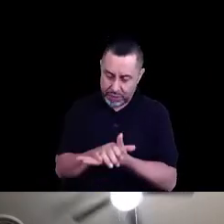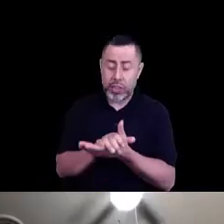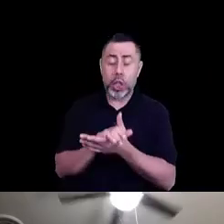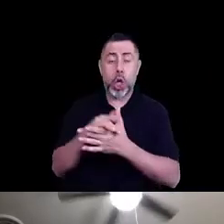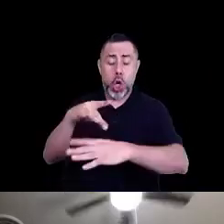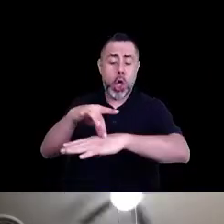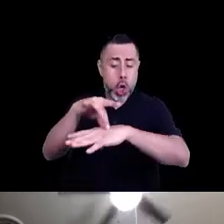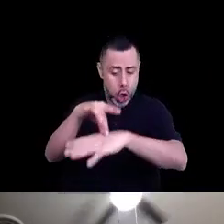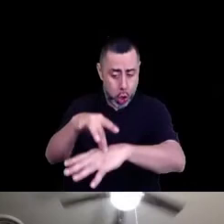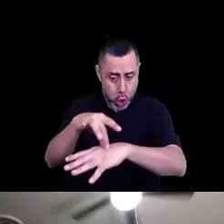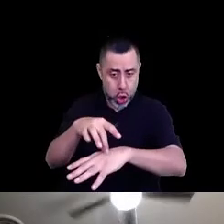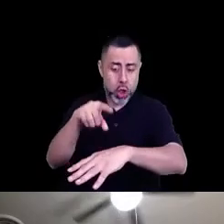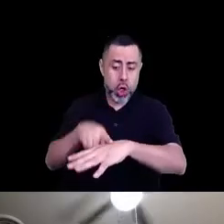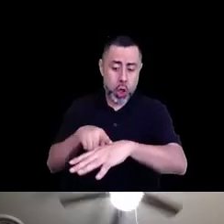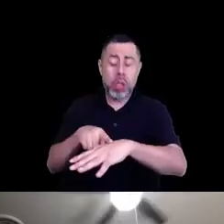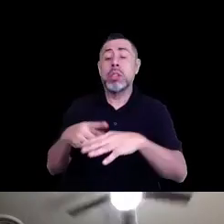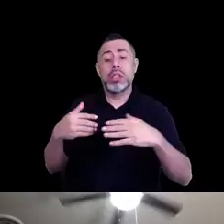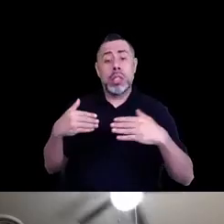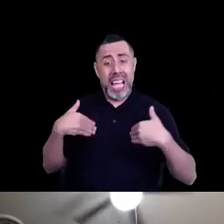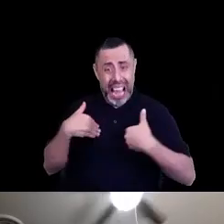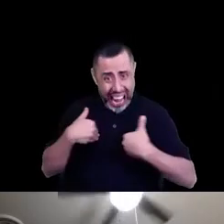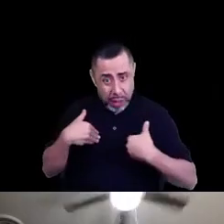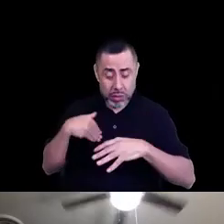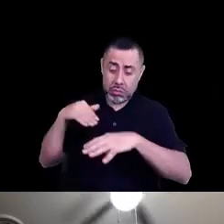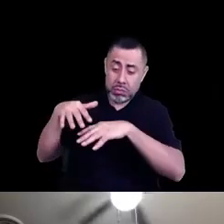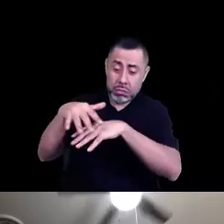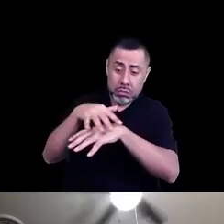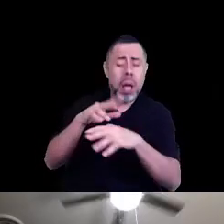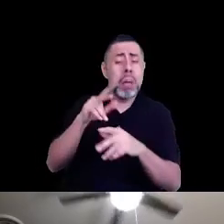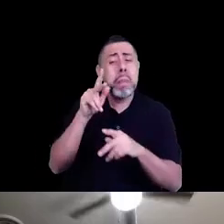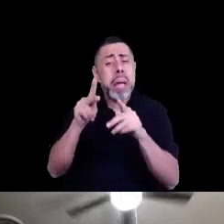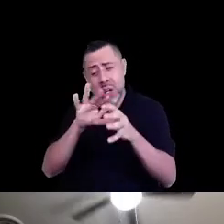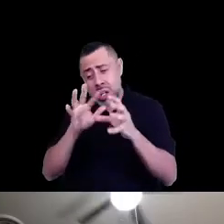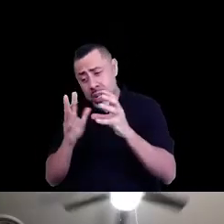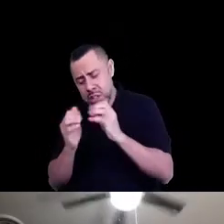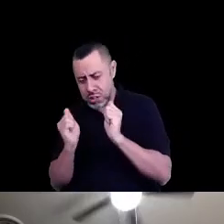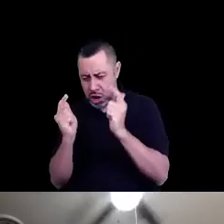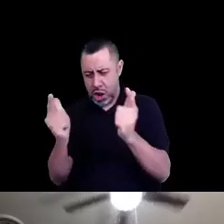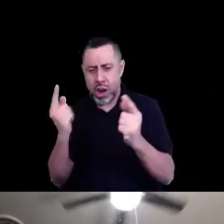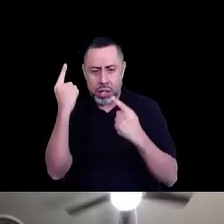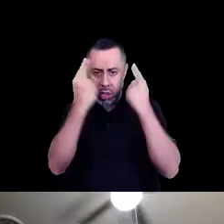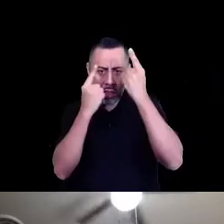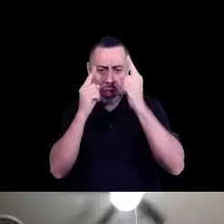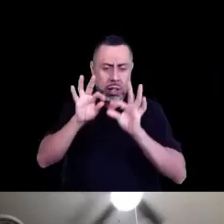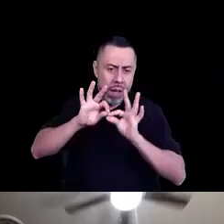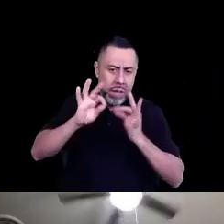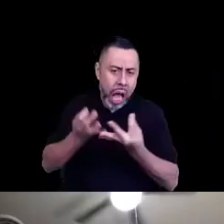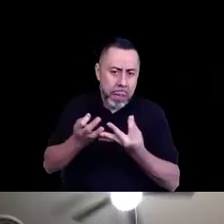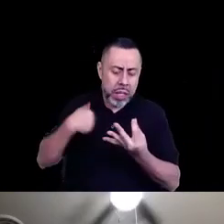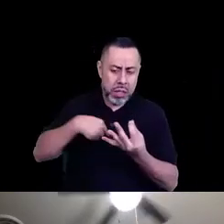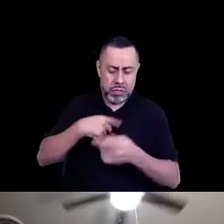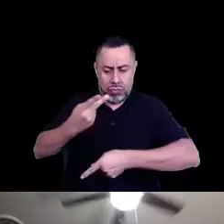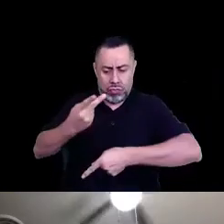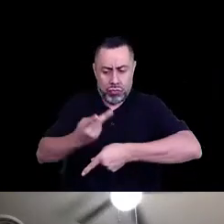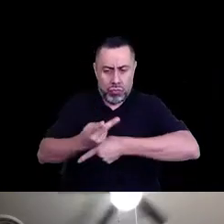earth and the animals and the people, everything around us is our family, and that we are caretakers of each other,